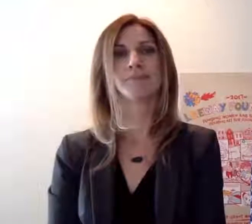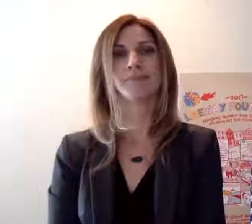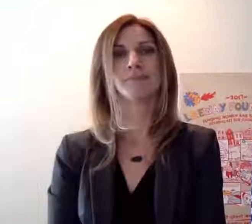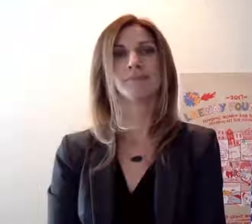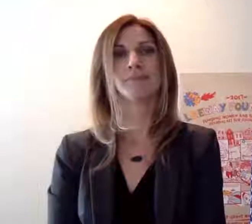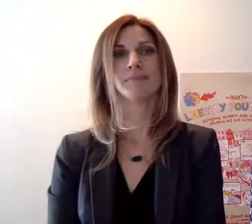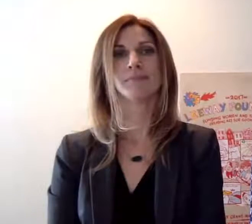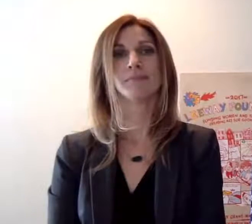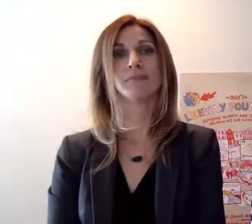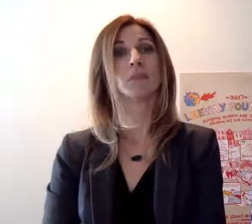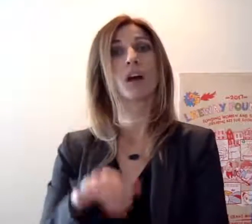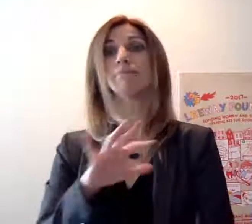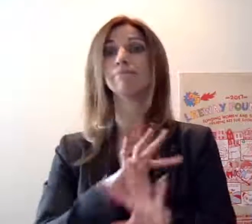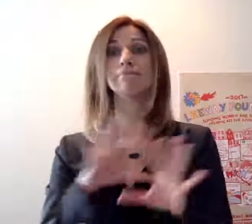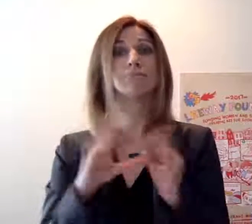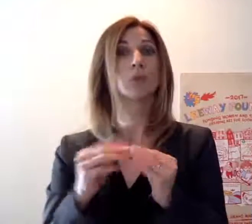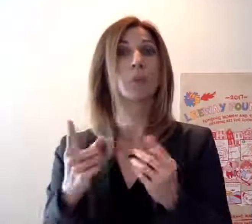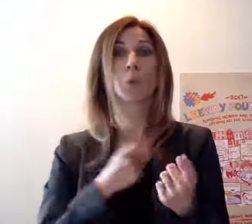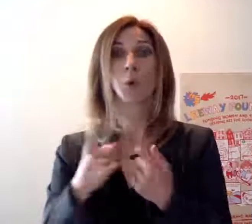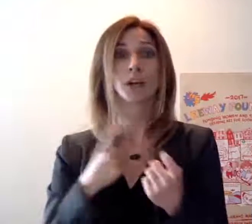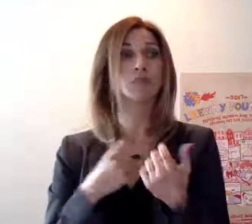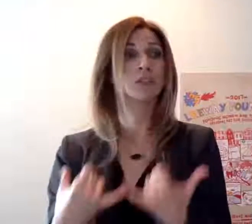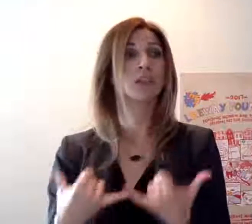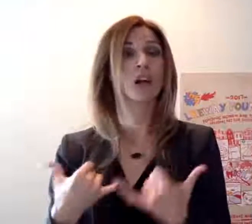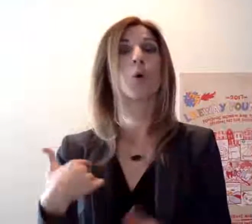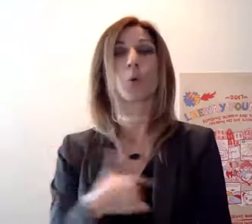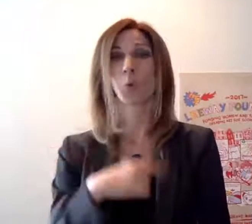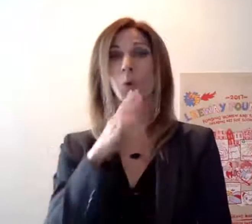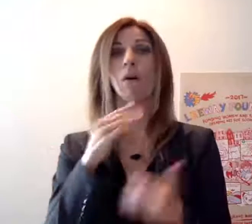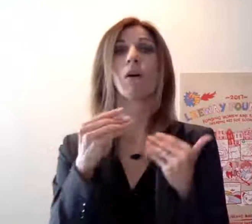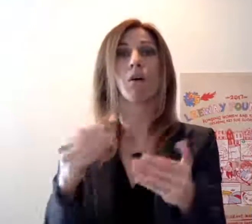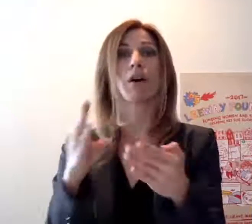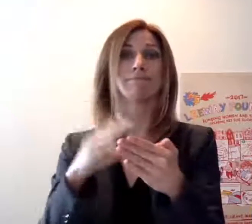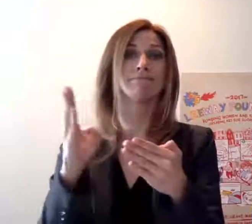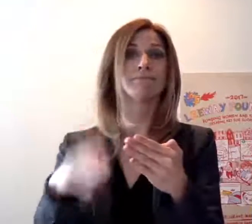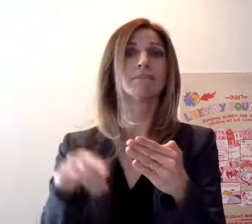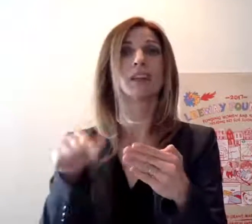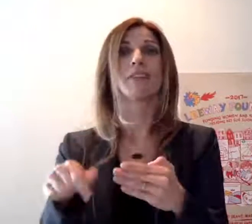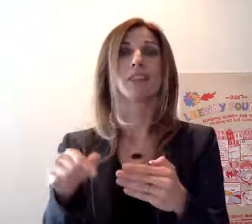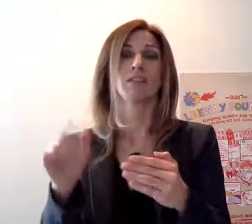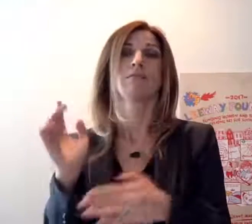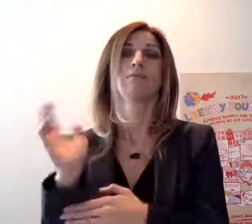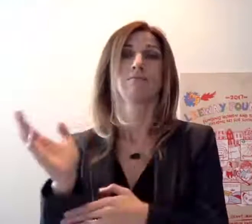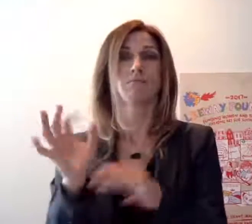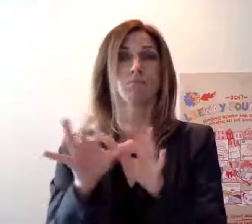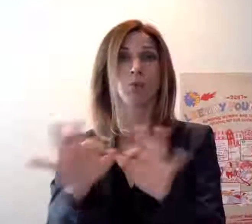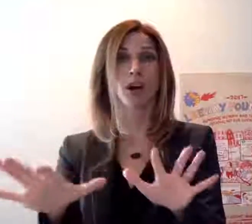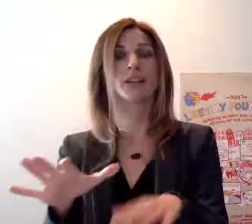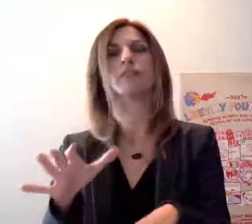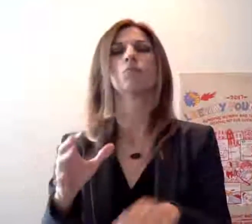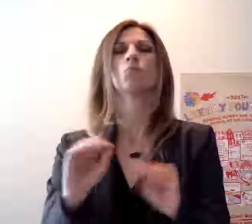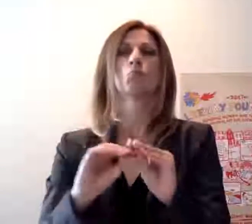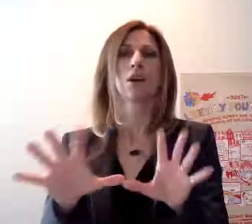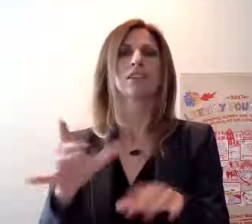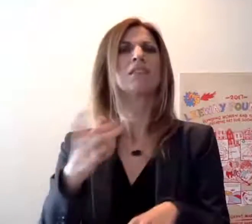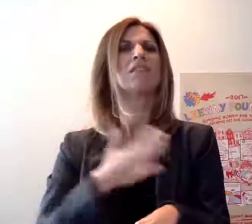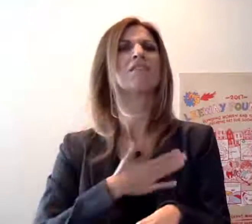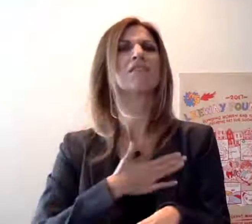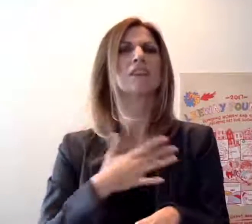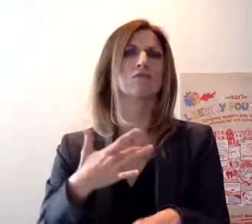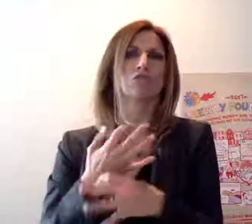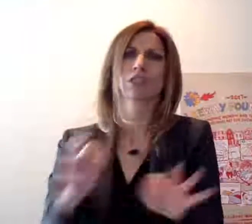So in that case, if there's no other questions right now, we'll go ahead and wrap up this broadcast, but please feel free to give us a call